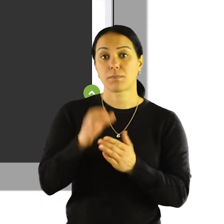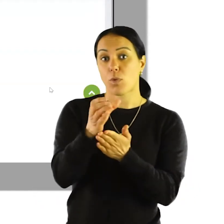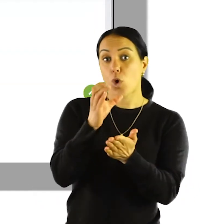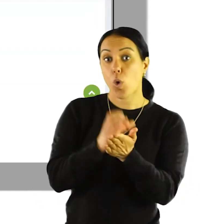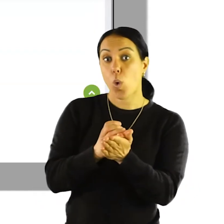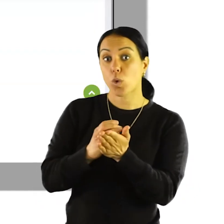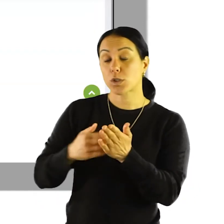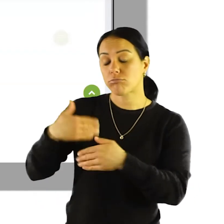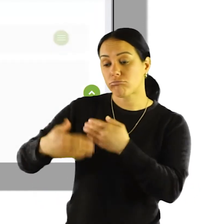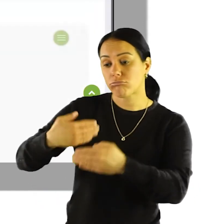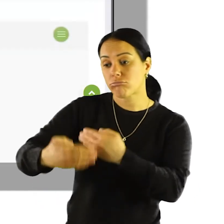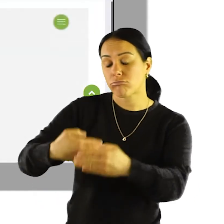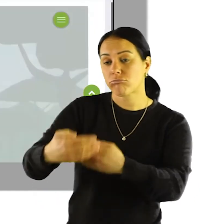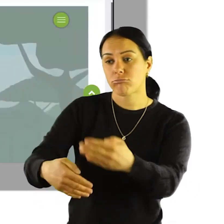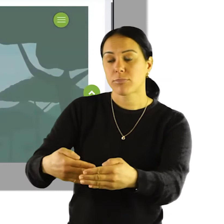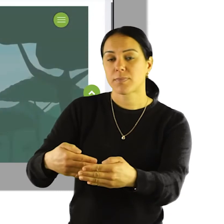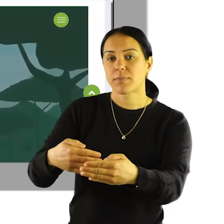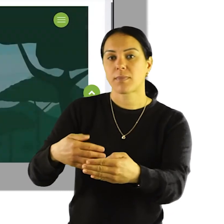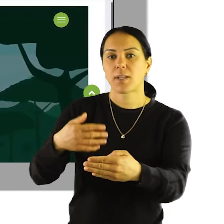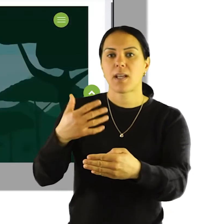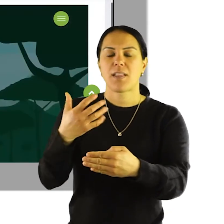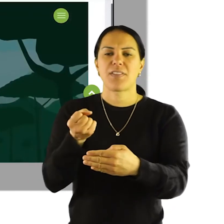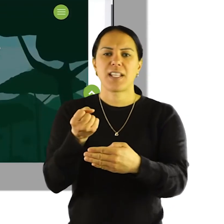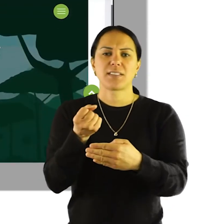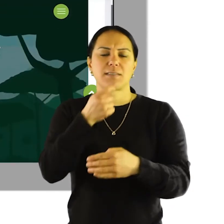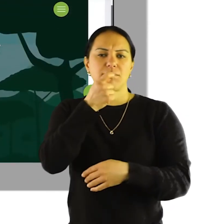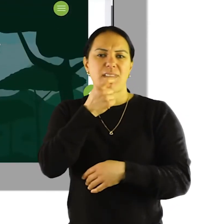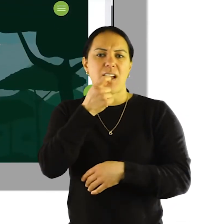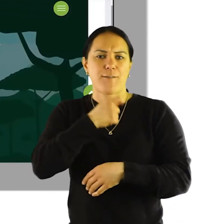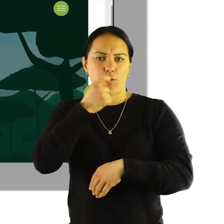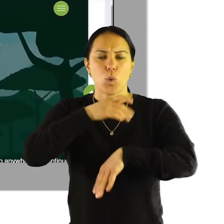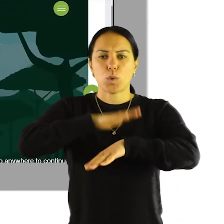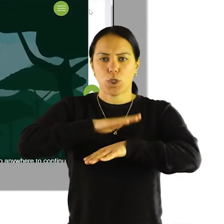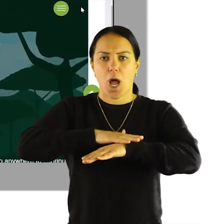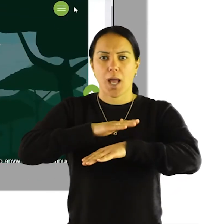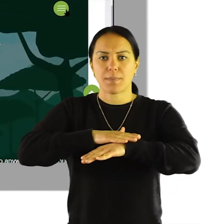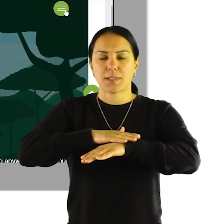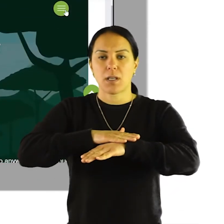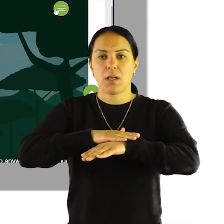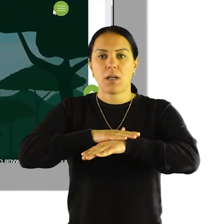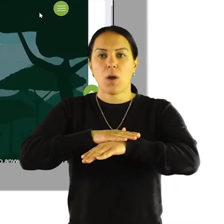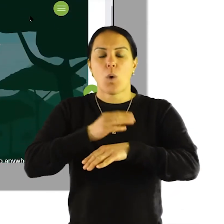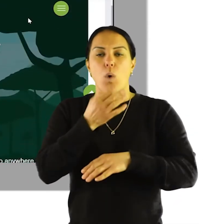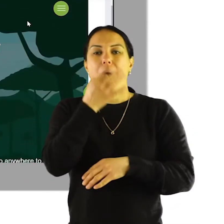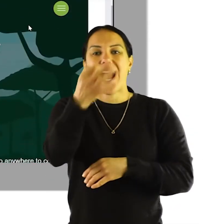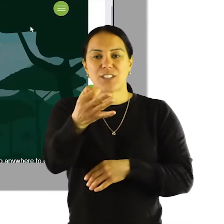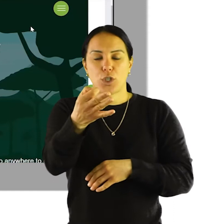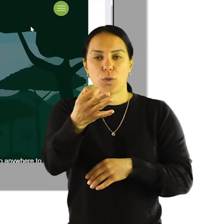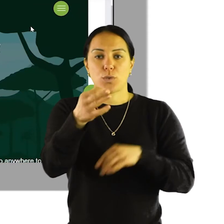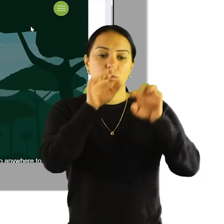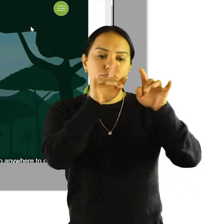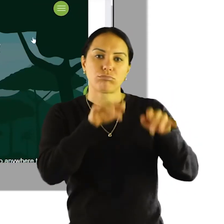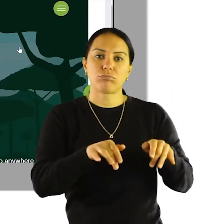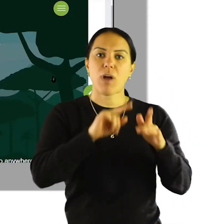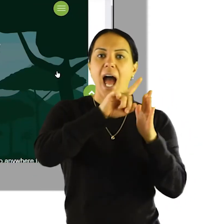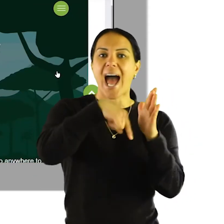During the course, there are several times that you will be asked to keep a